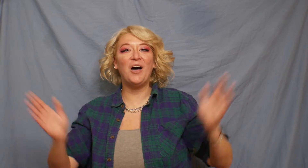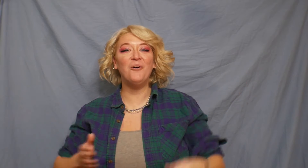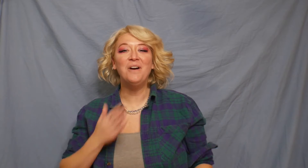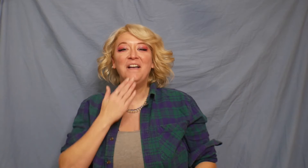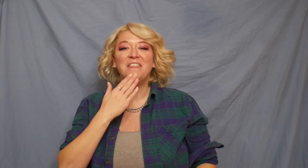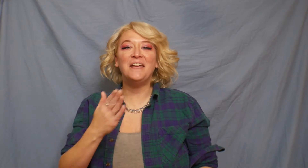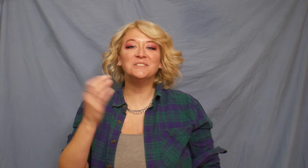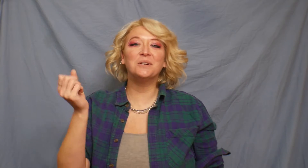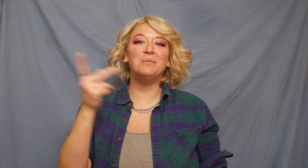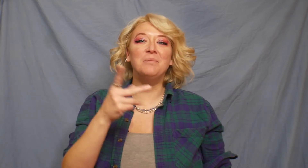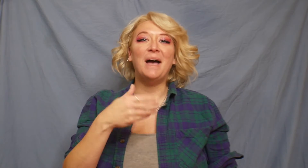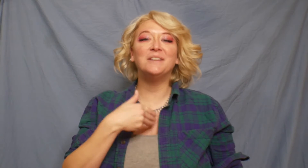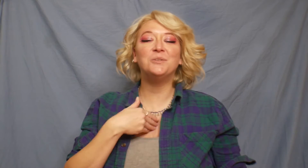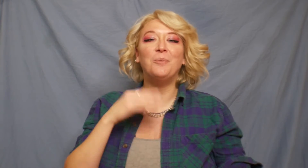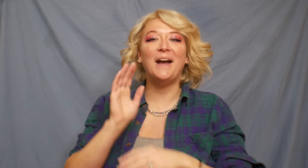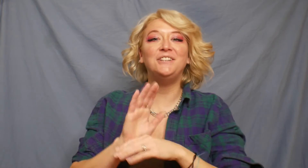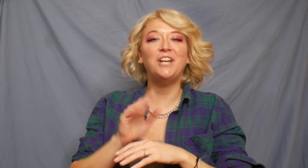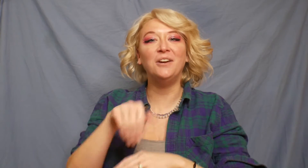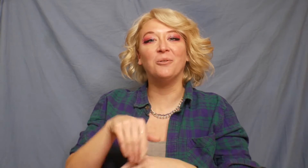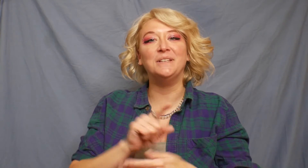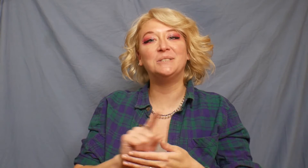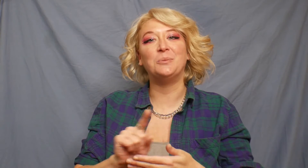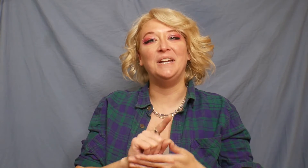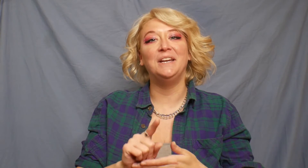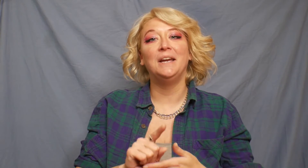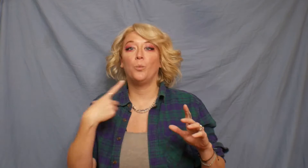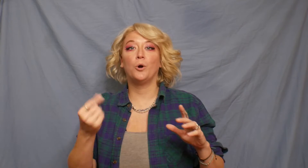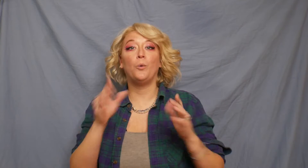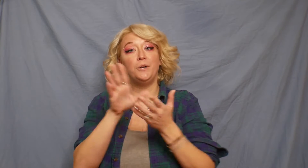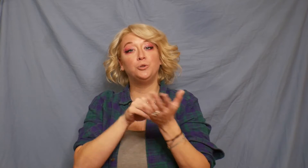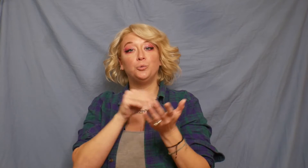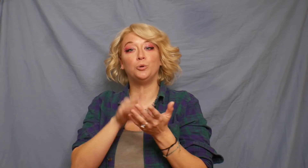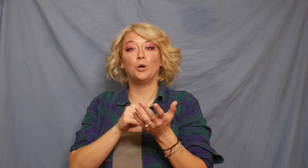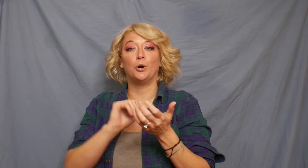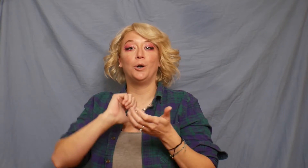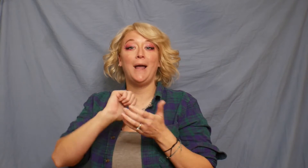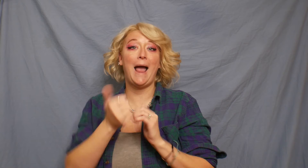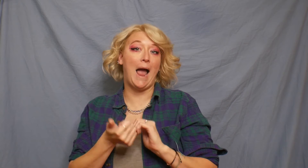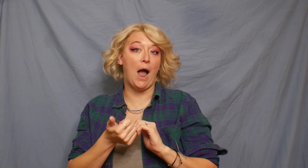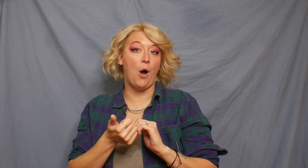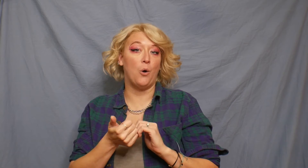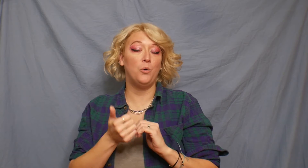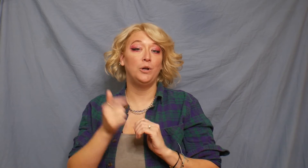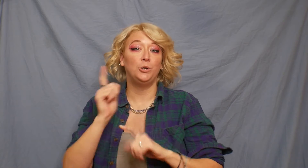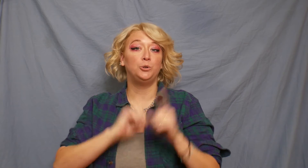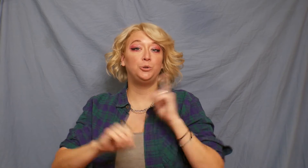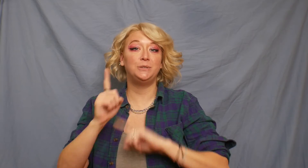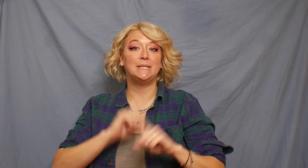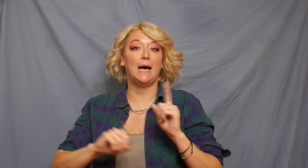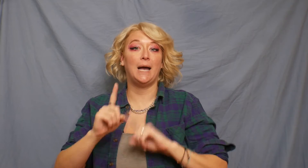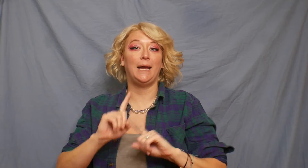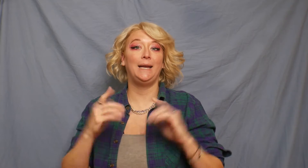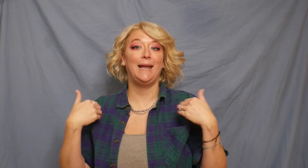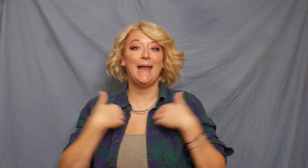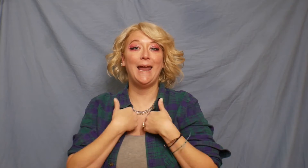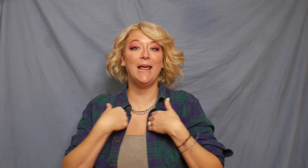Hello. Thanks for coming back to my channel this week. We're going to learn how to sign